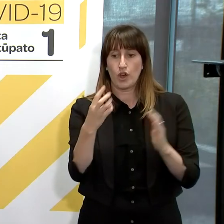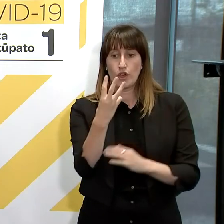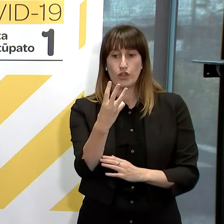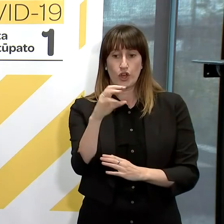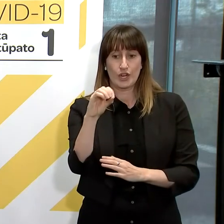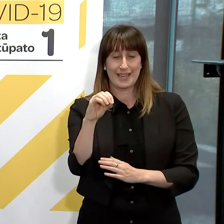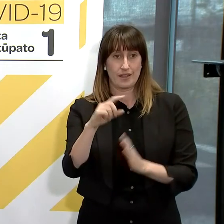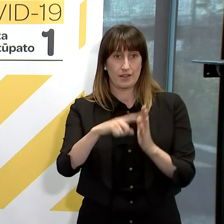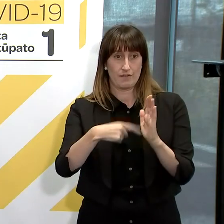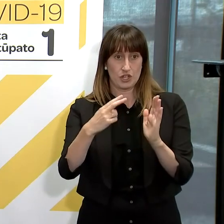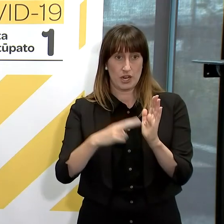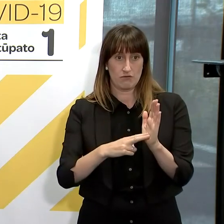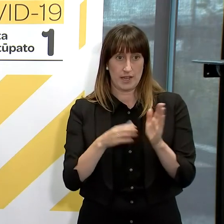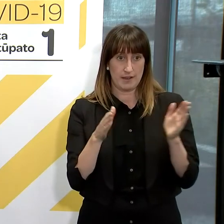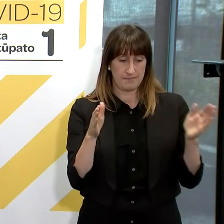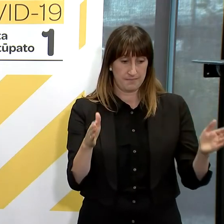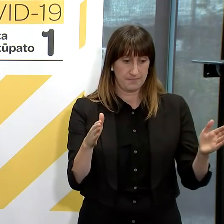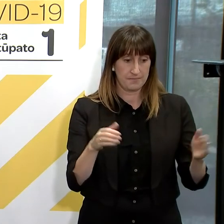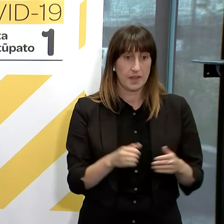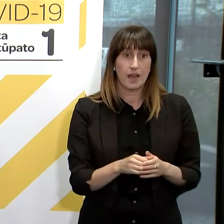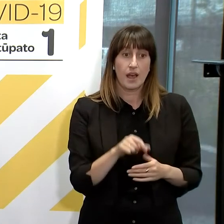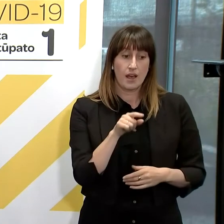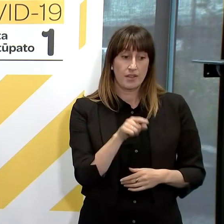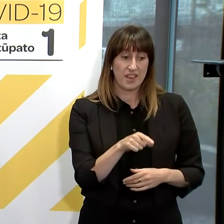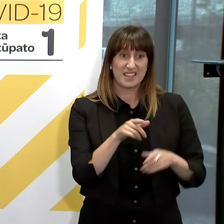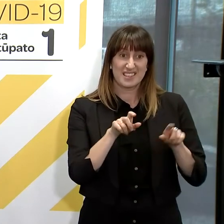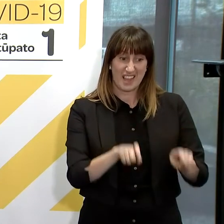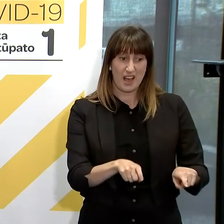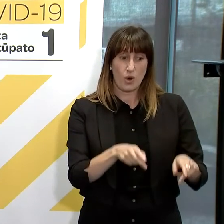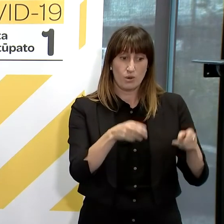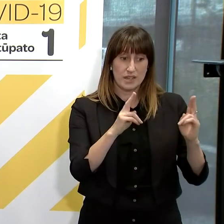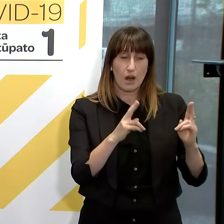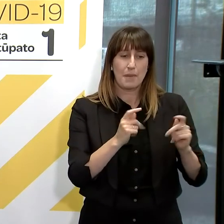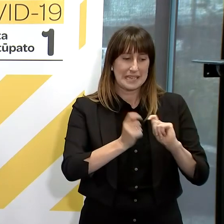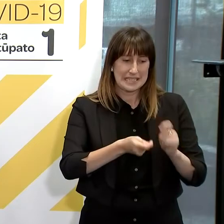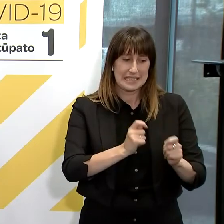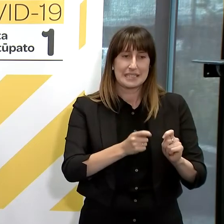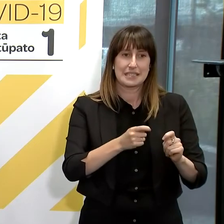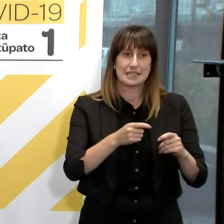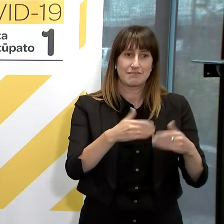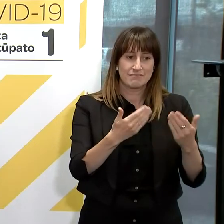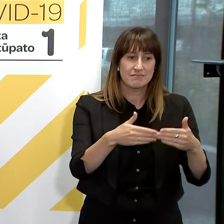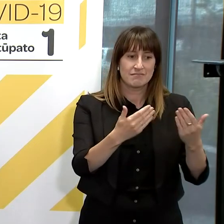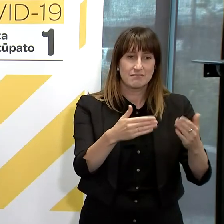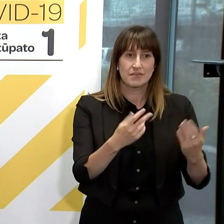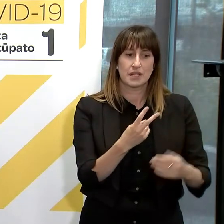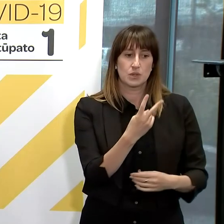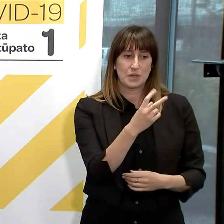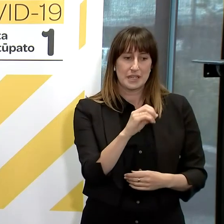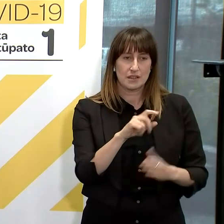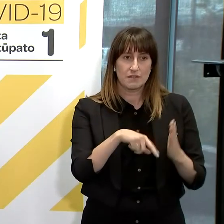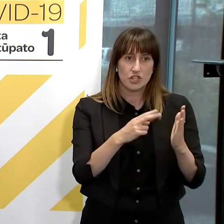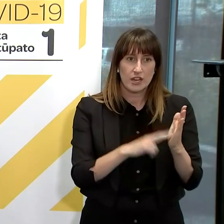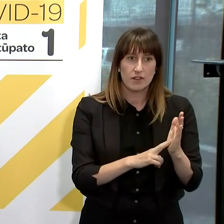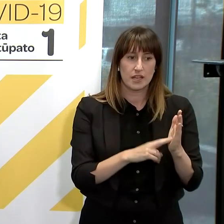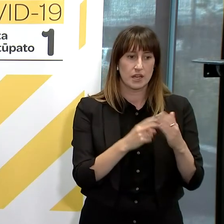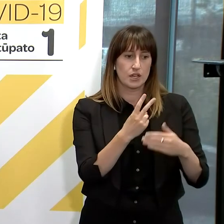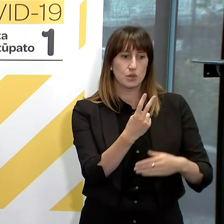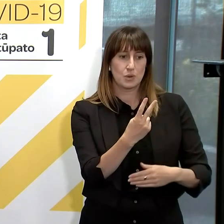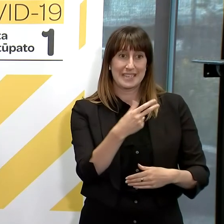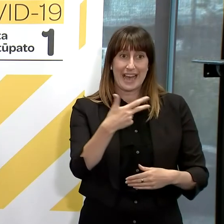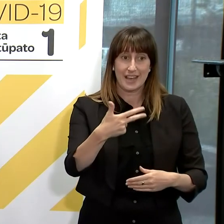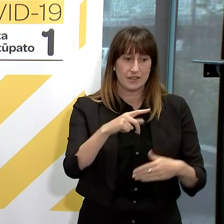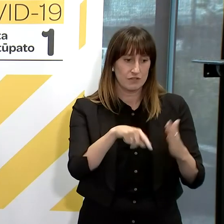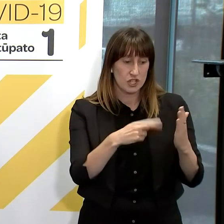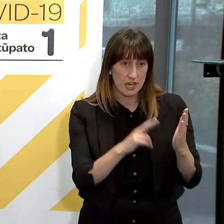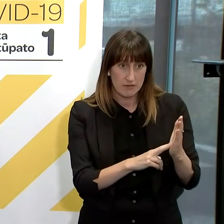and returned negative tests during their stay on the 20th of January and the 28th of January. A further test